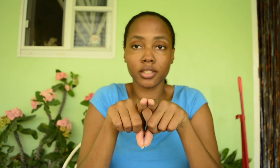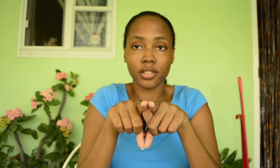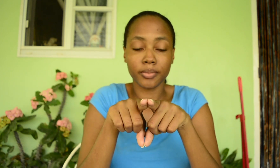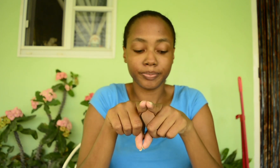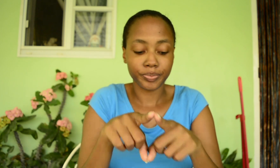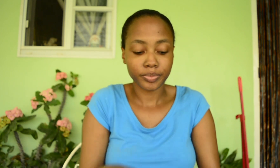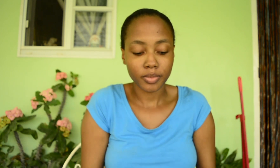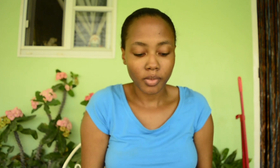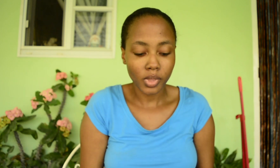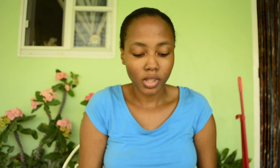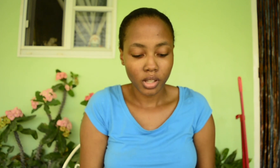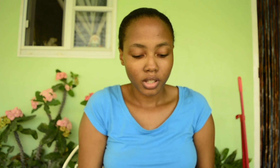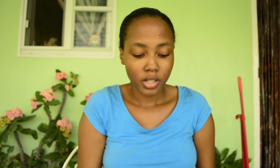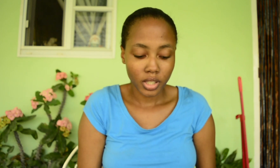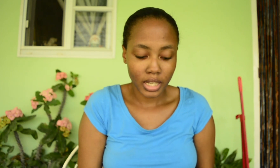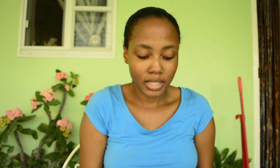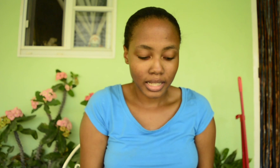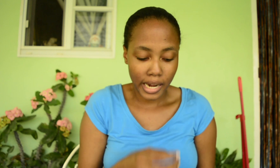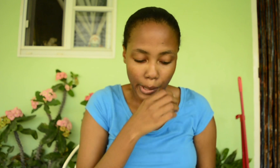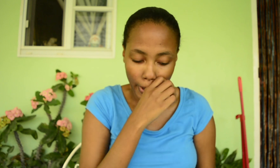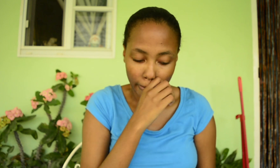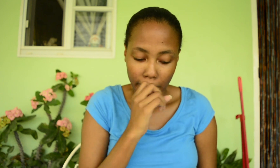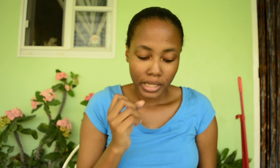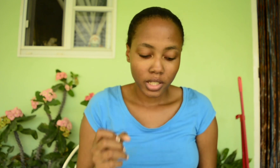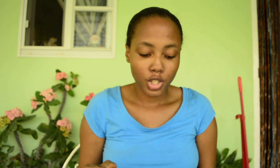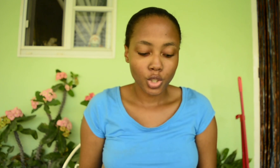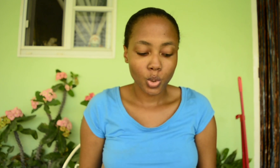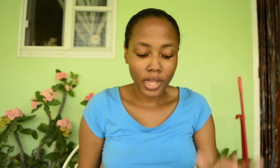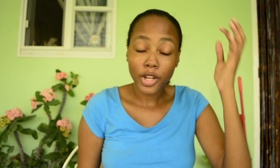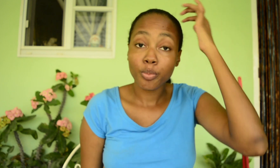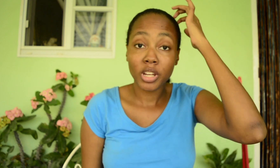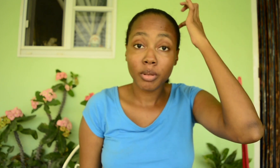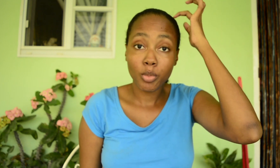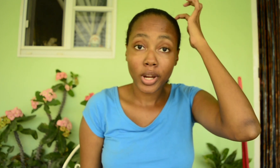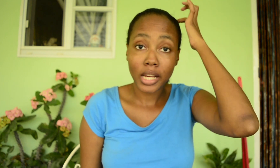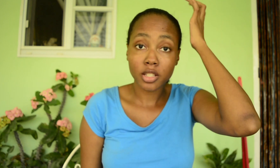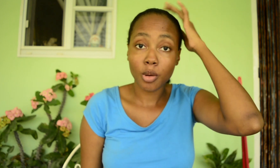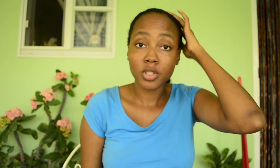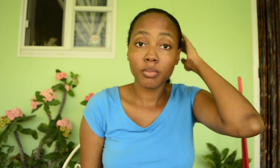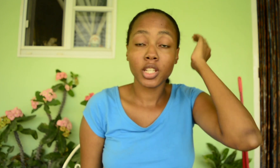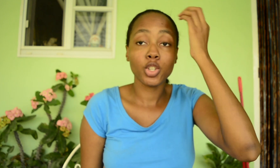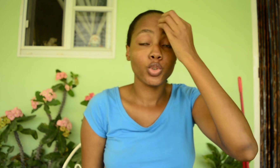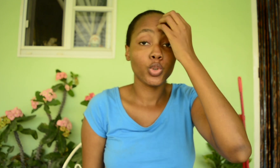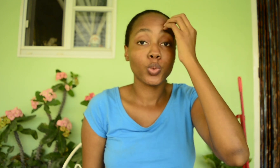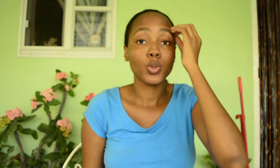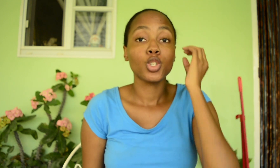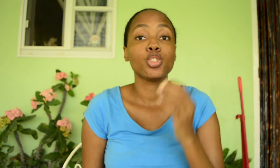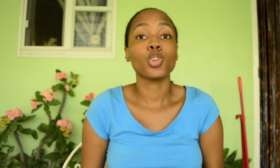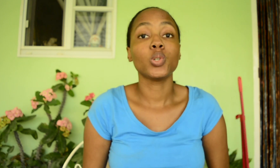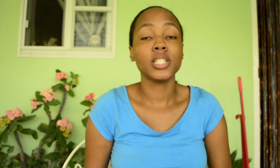daughters. The next line, did you know that your baby boy has come to make you new? So